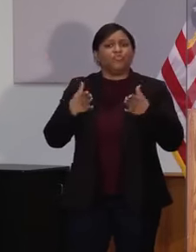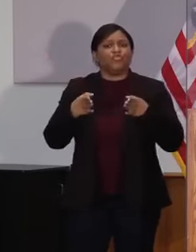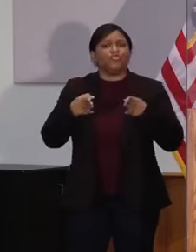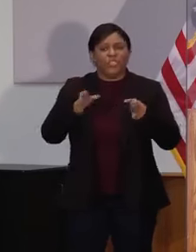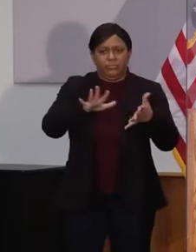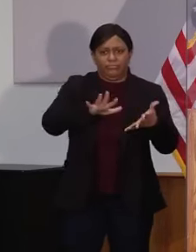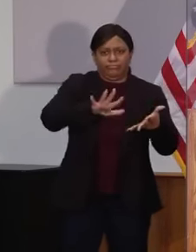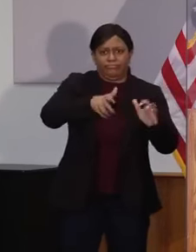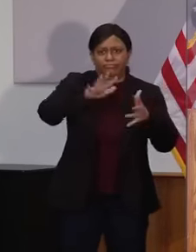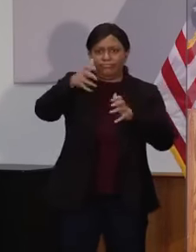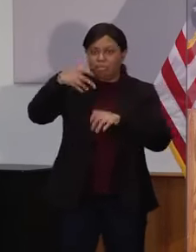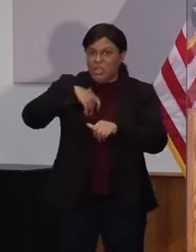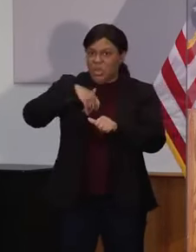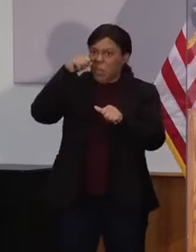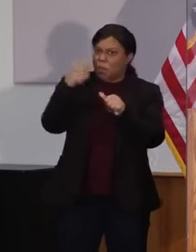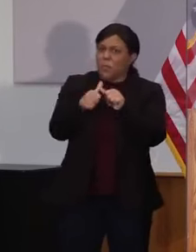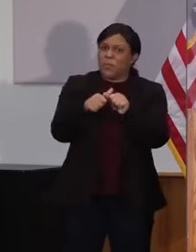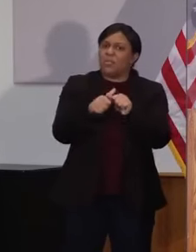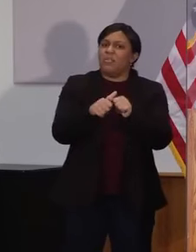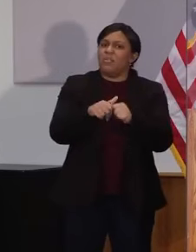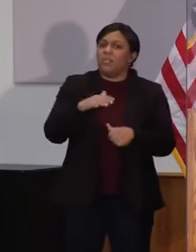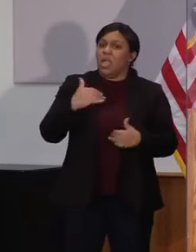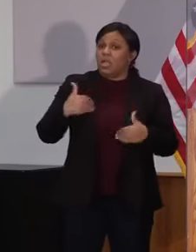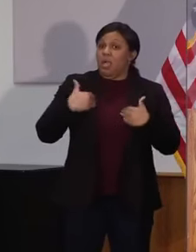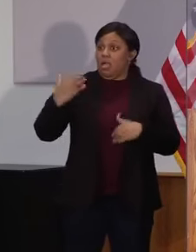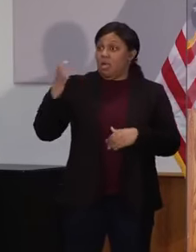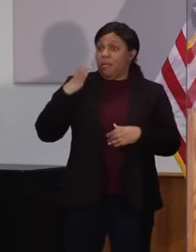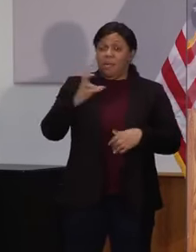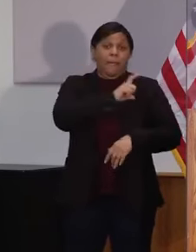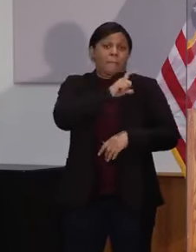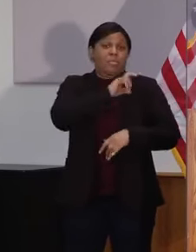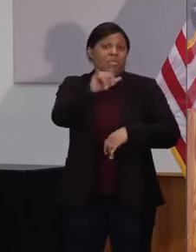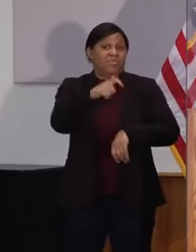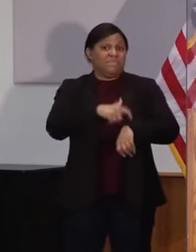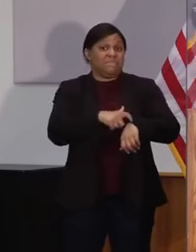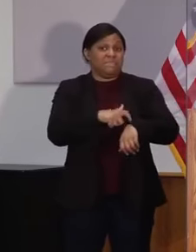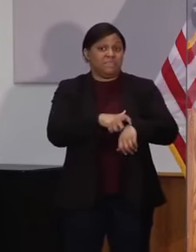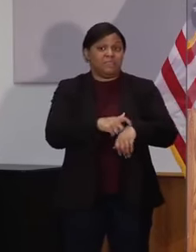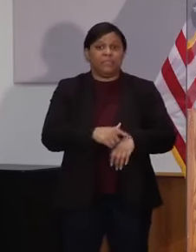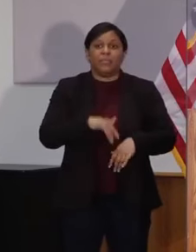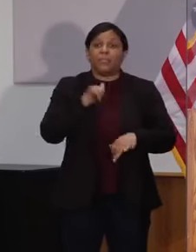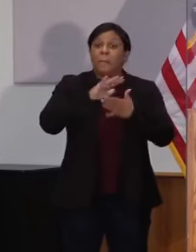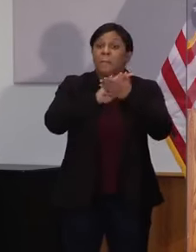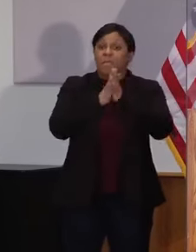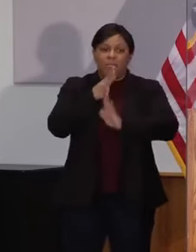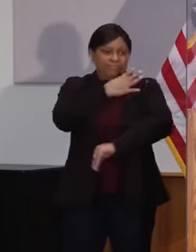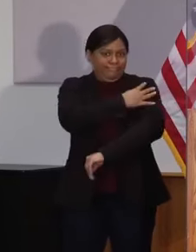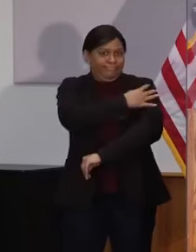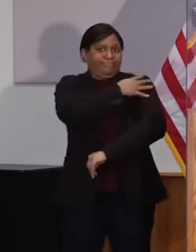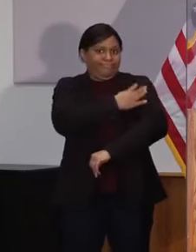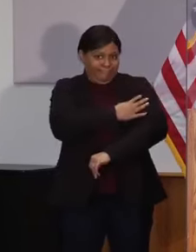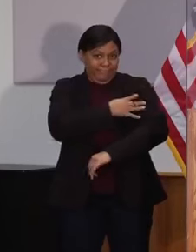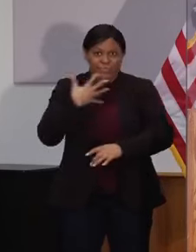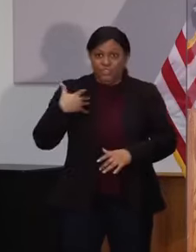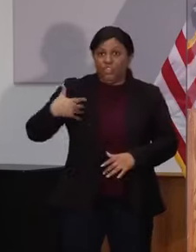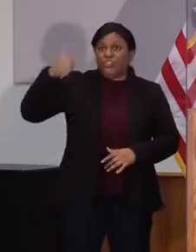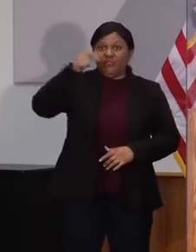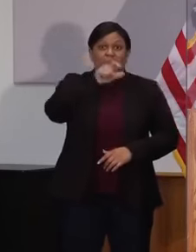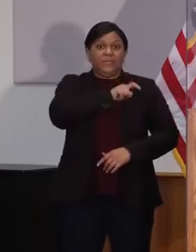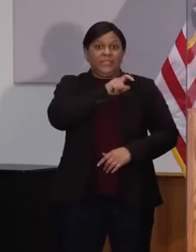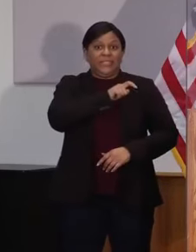where, as a young cop and then as a sergeant and as a captain and ultimately a chief, we trained the police department to be able to respond to civil